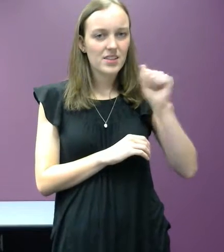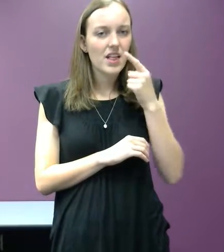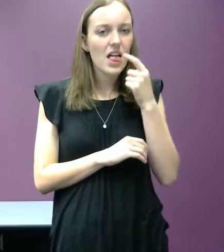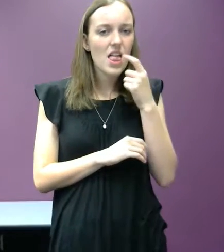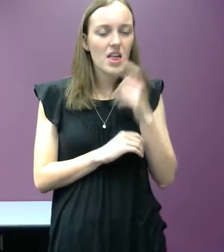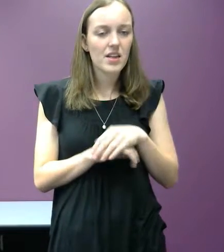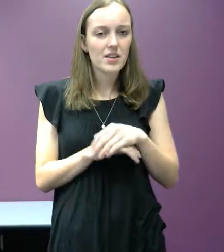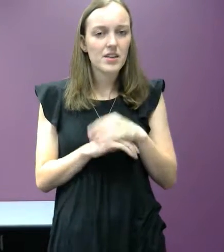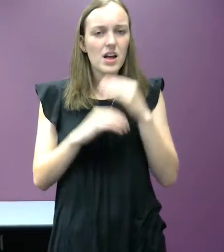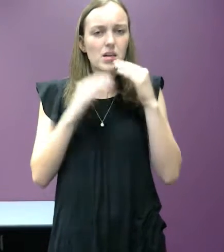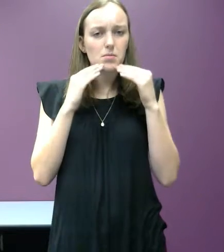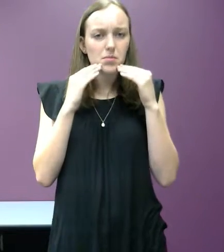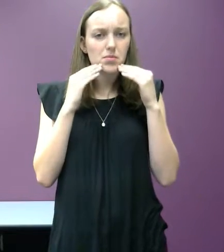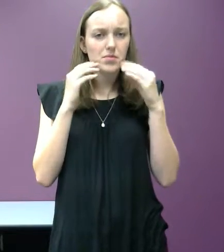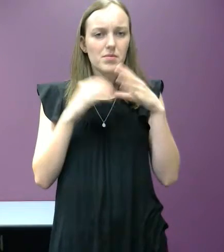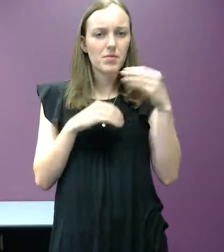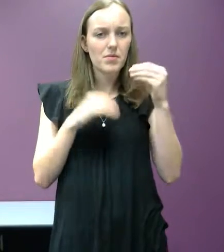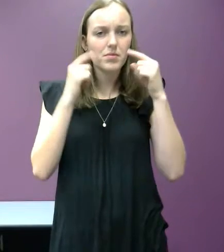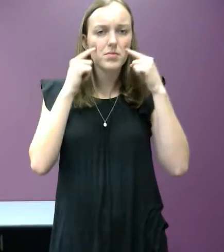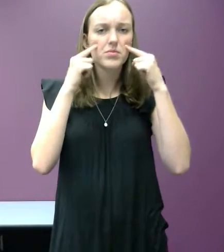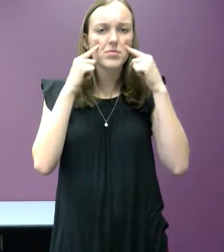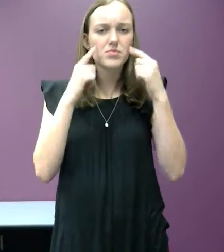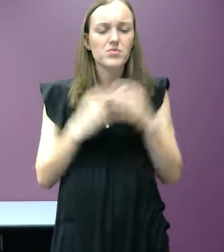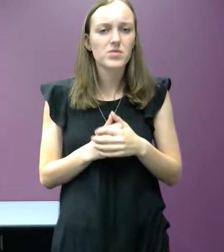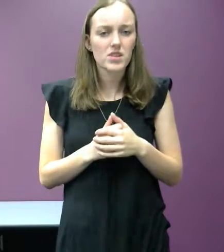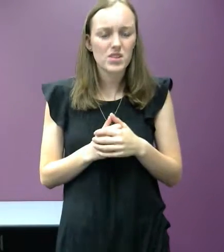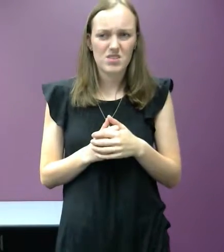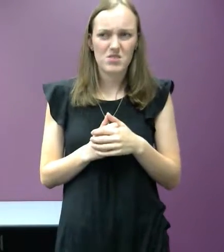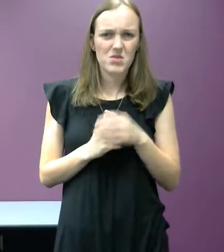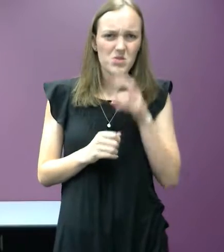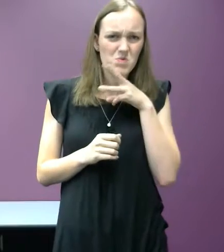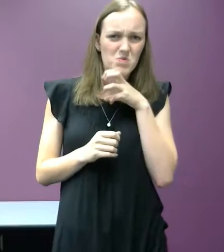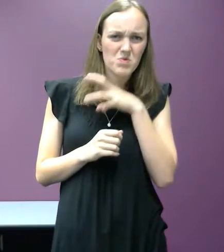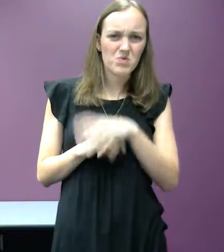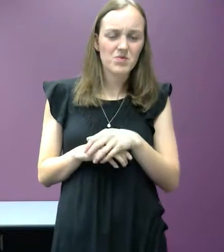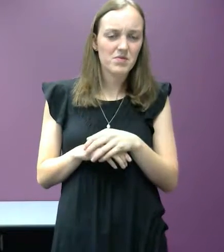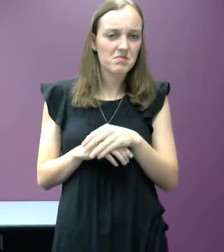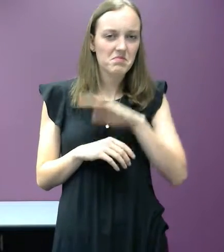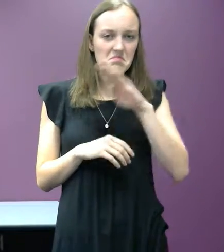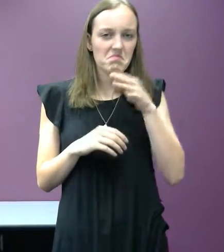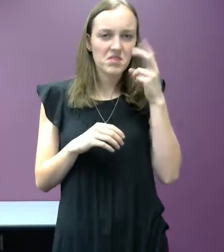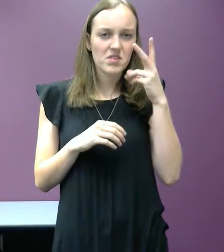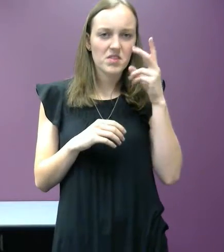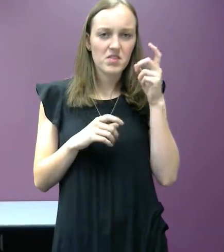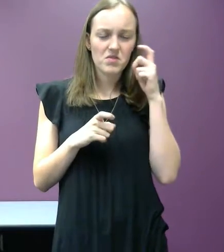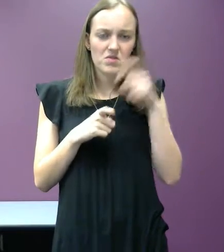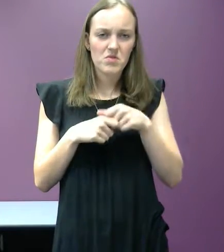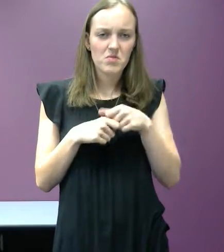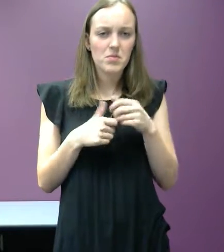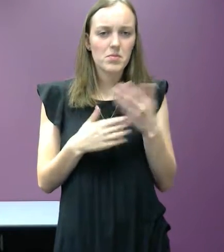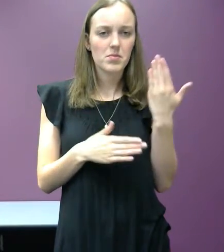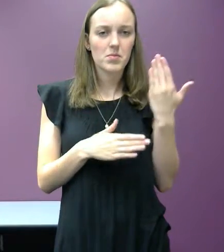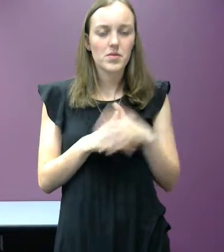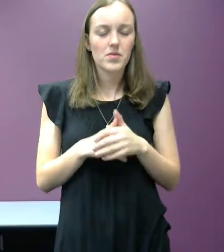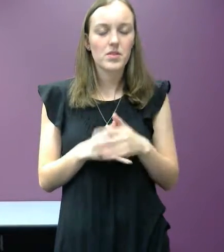of our mouth. That was strange. I never knew where that came from before. But today our investigation is